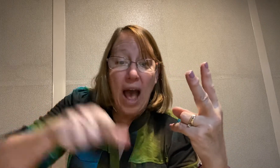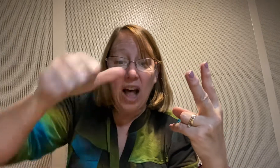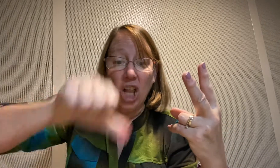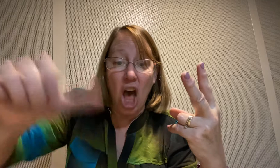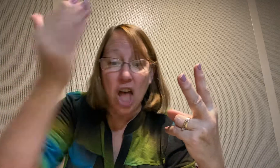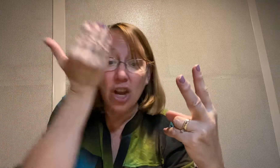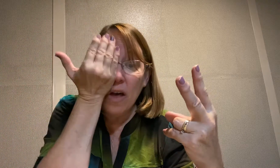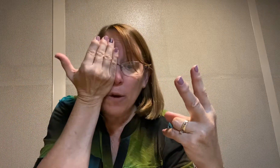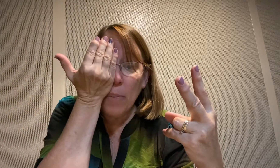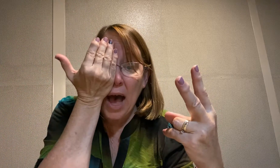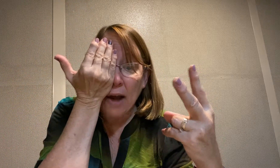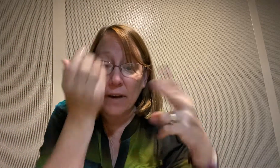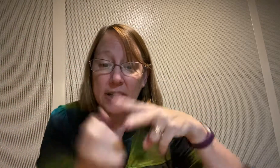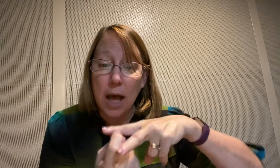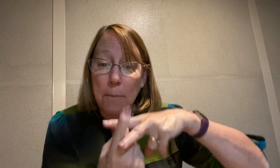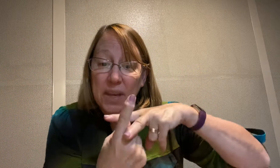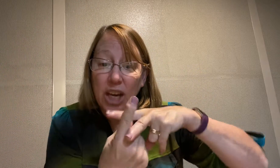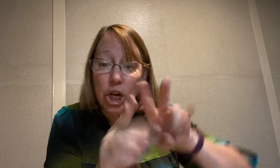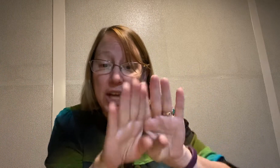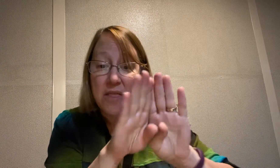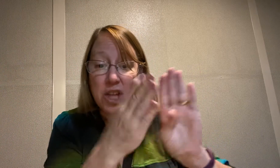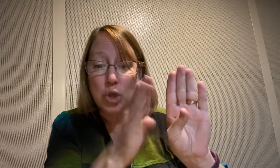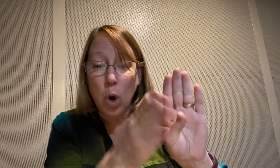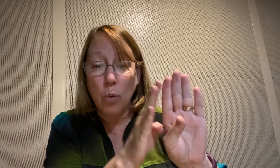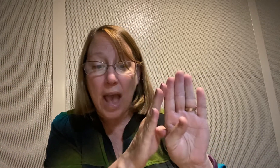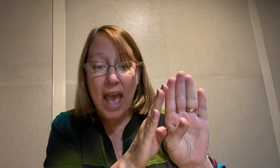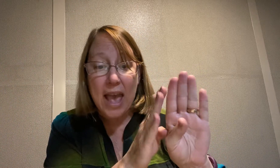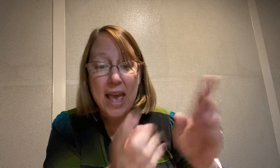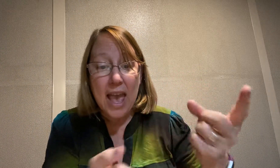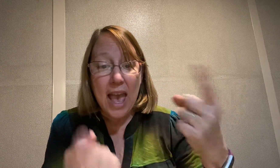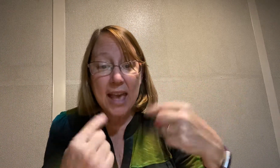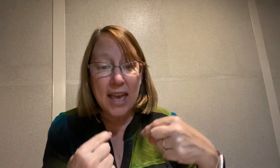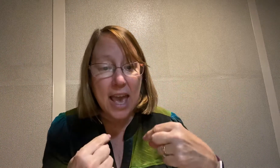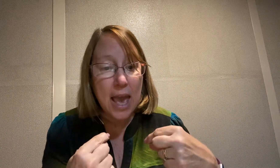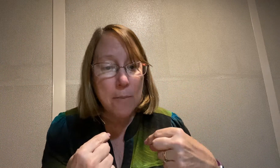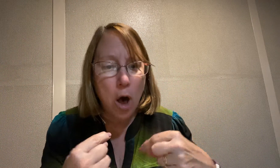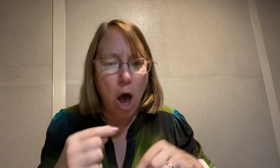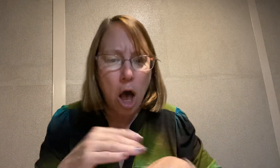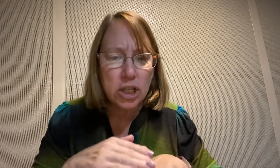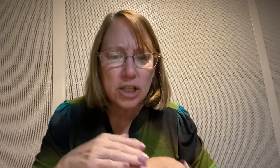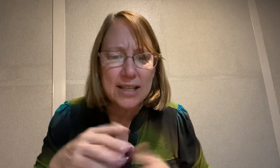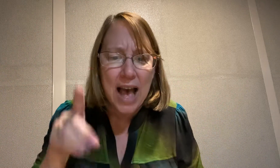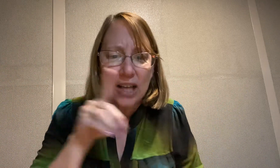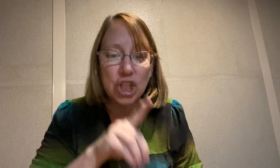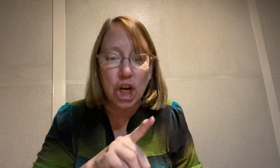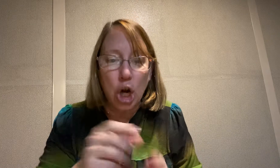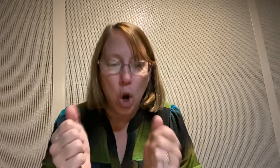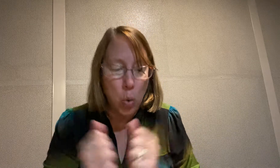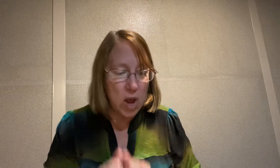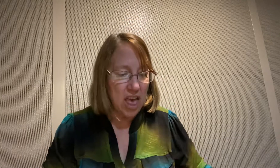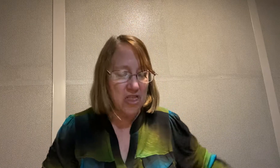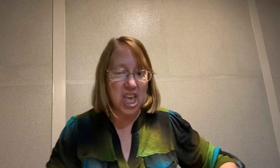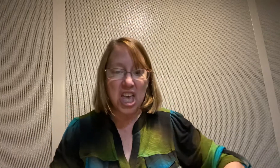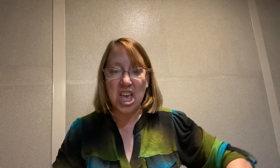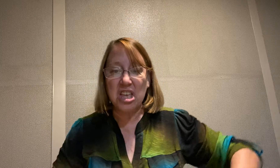Meanwhile, another pirate appeared in the doorway and came onto the doctor with